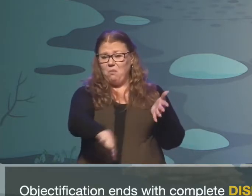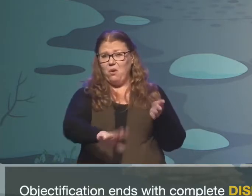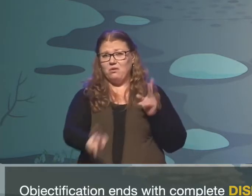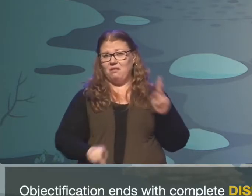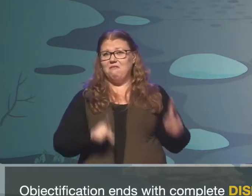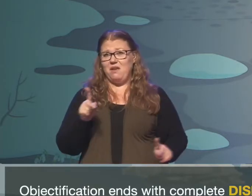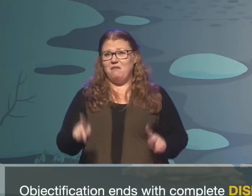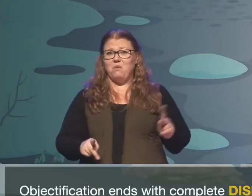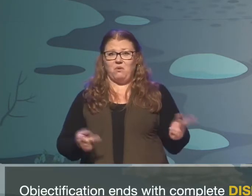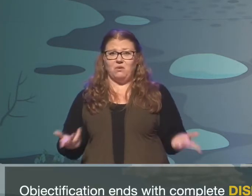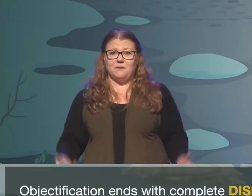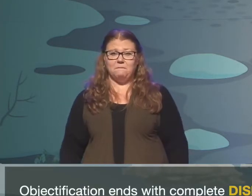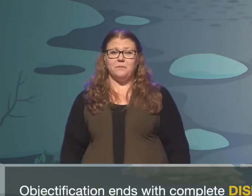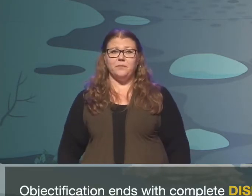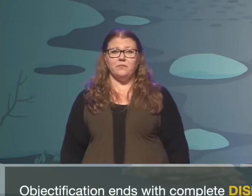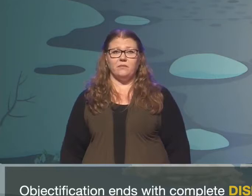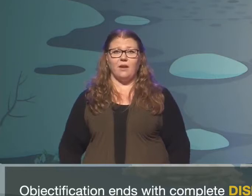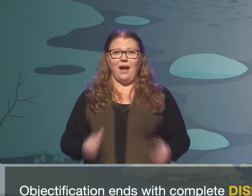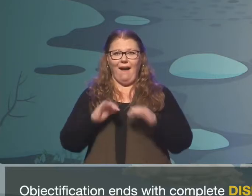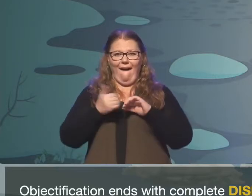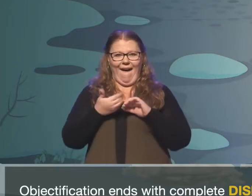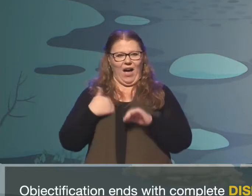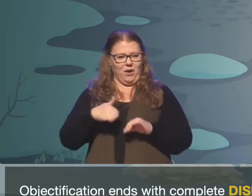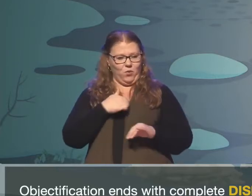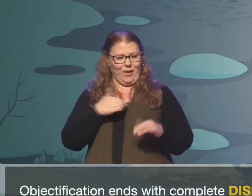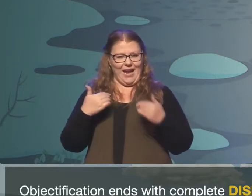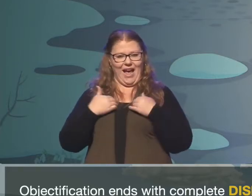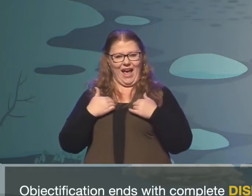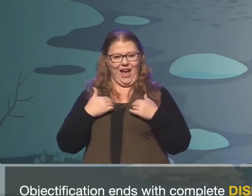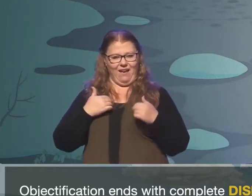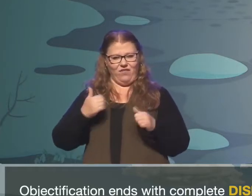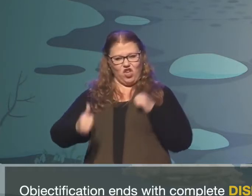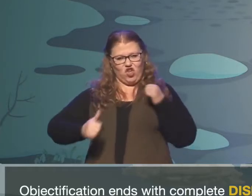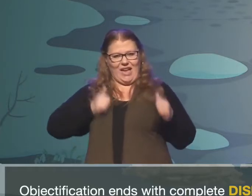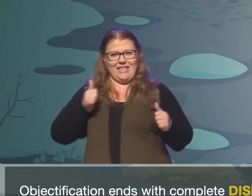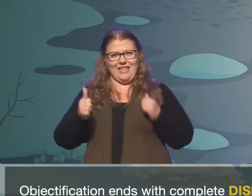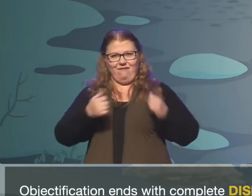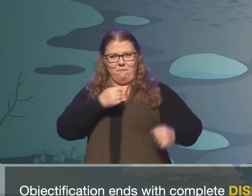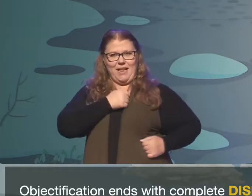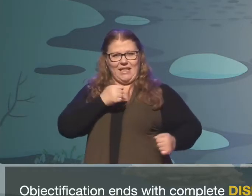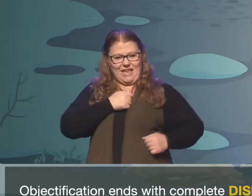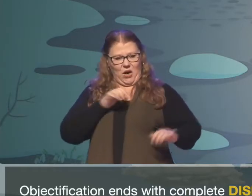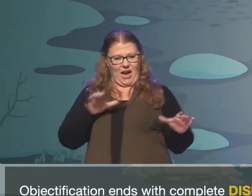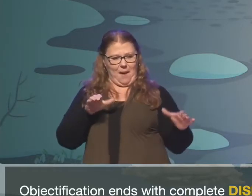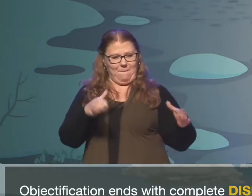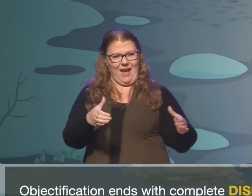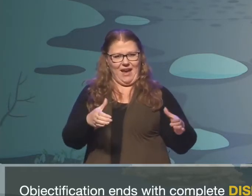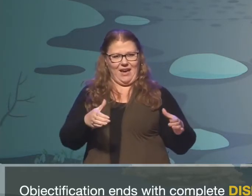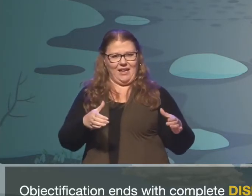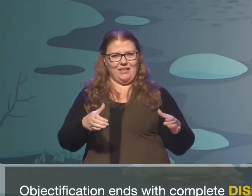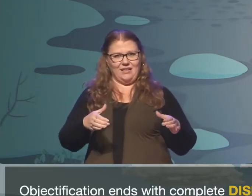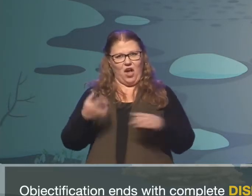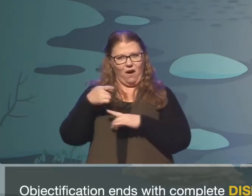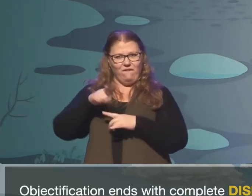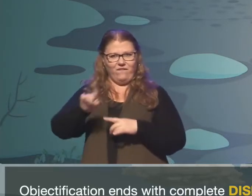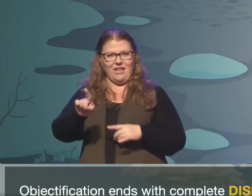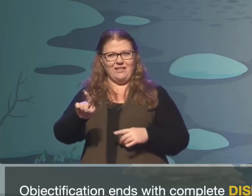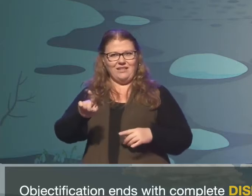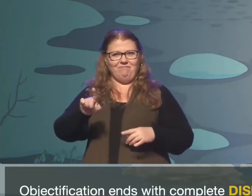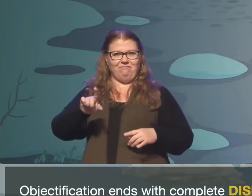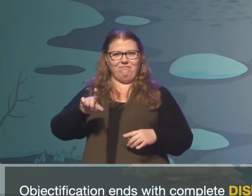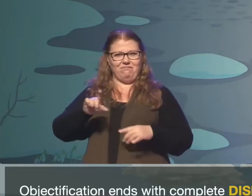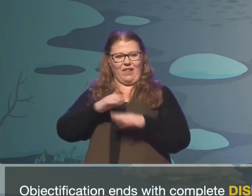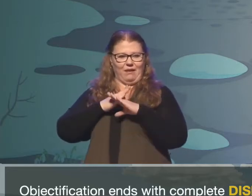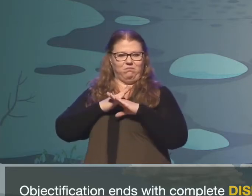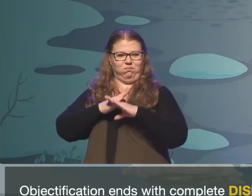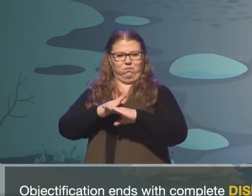people. Like, how can we have aggressive military campaigns, offensive military campaigns in our world